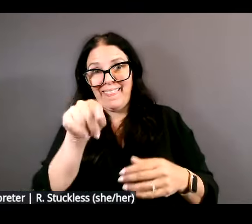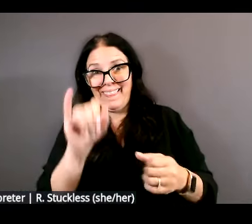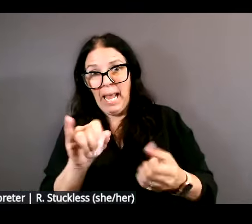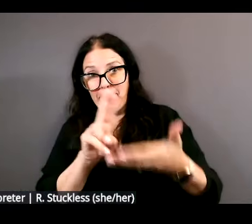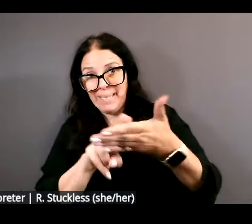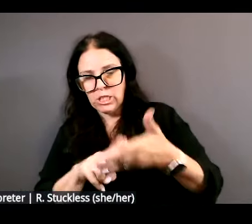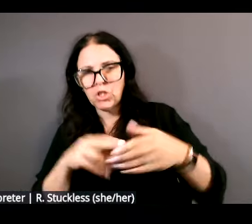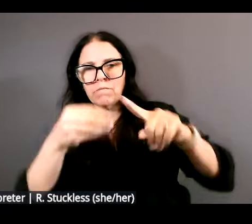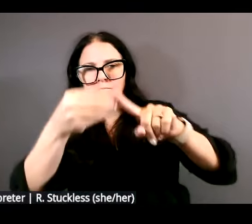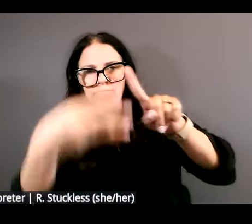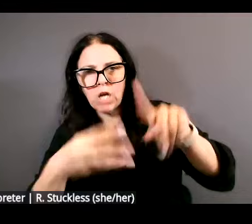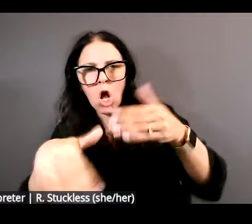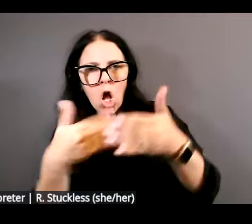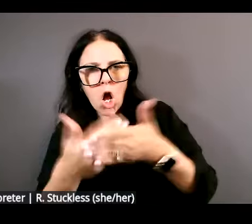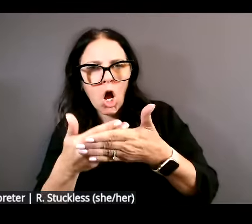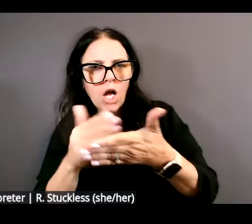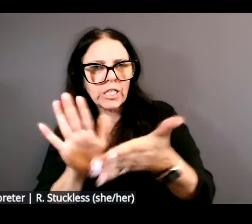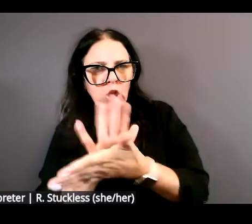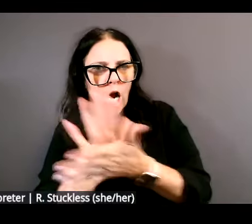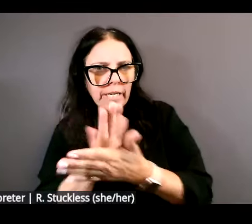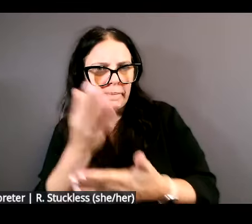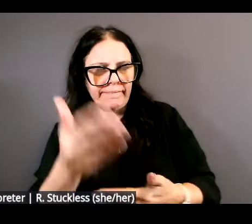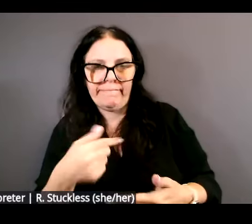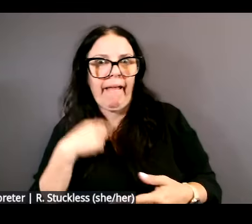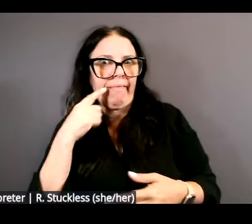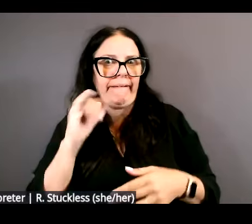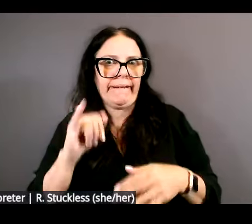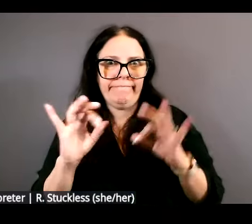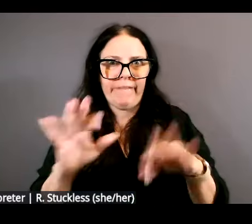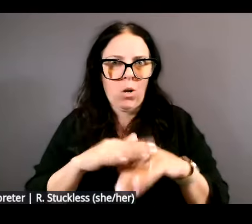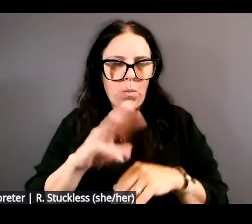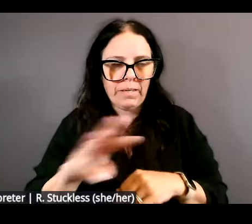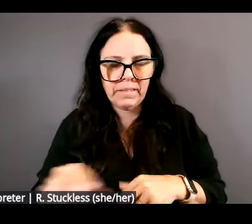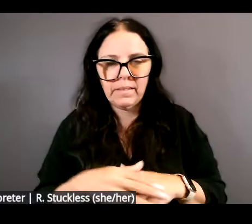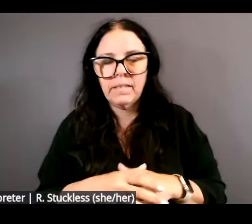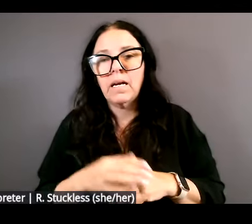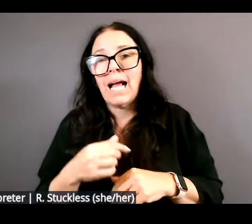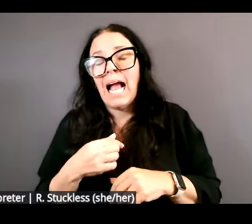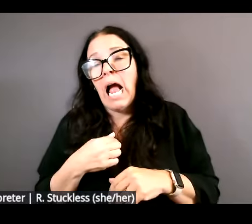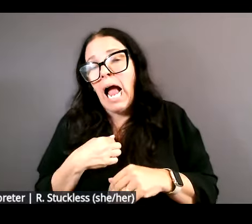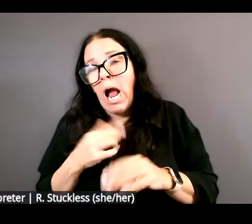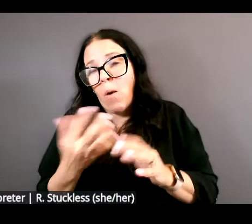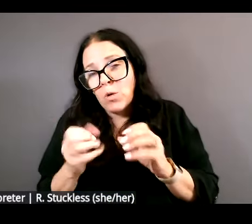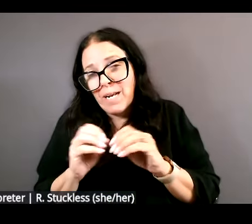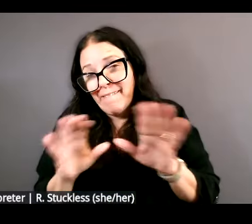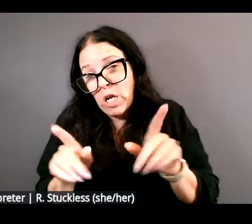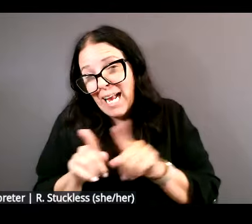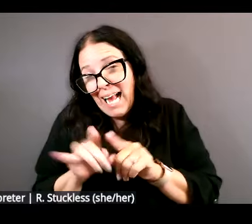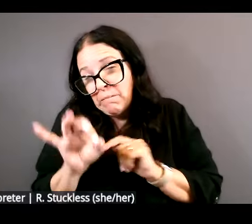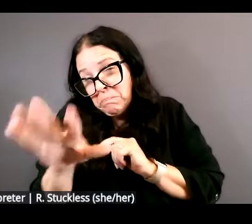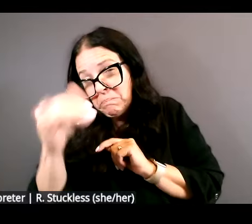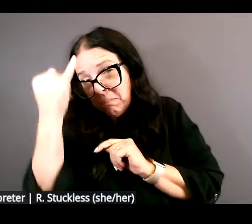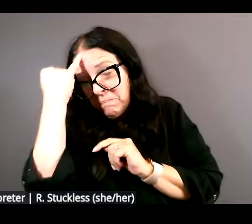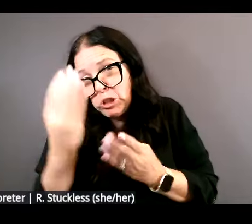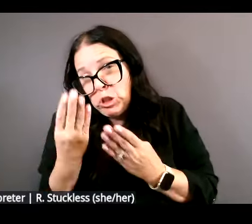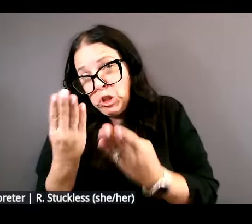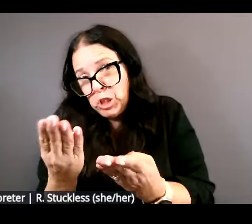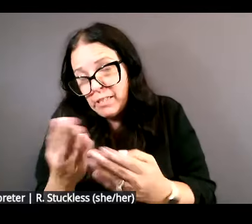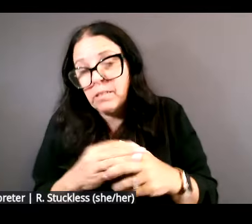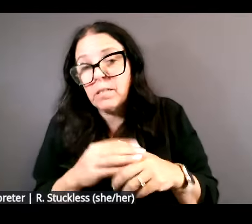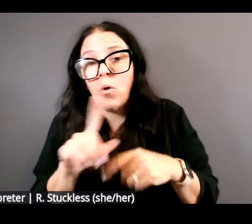initiatives. I would like to clarify, perhaps as a suggestion, that when an initial process